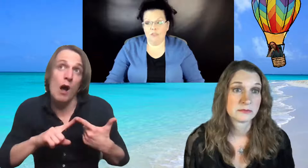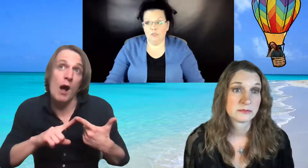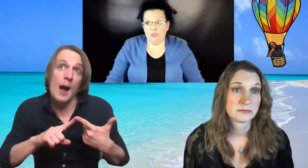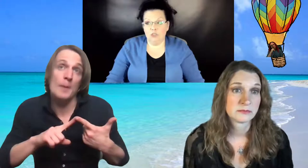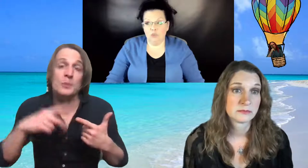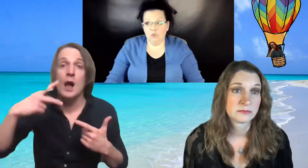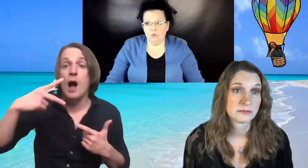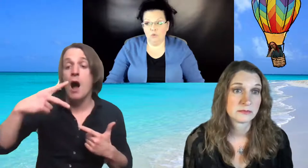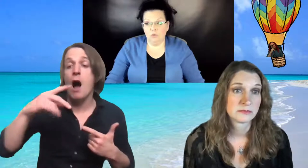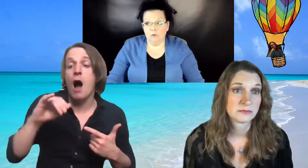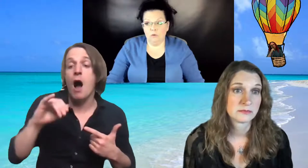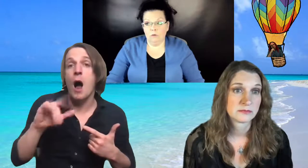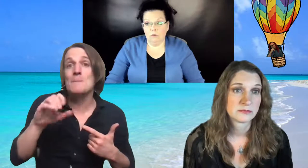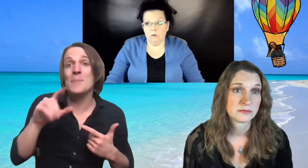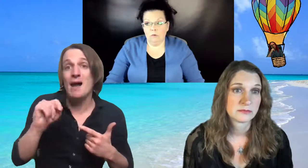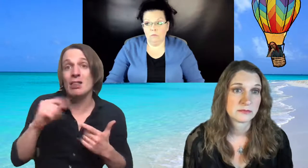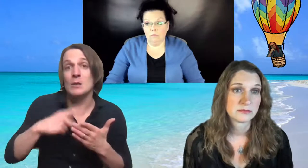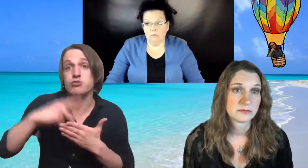it then switched to